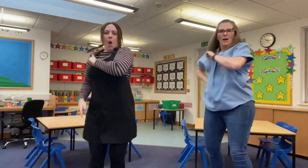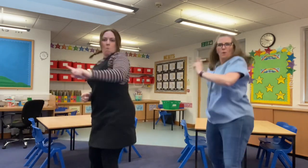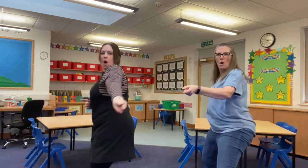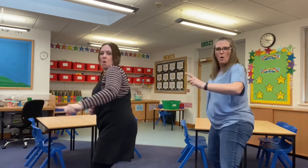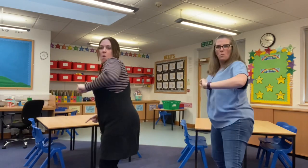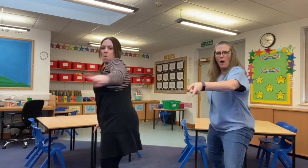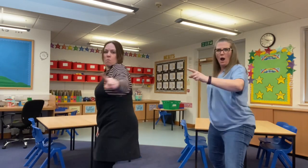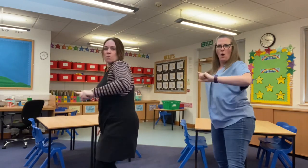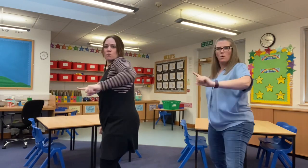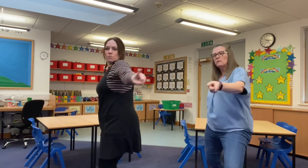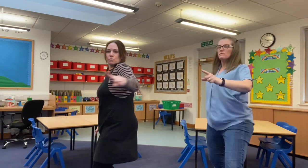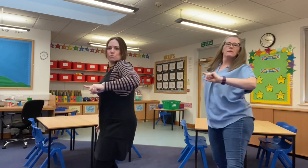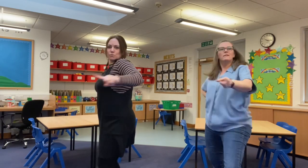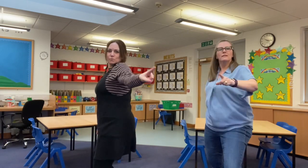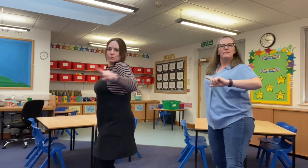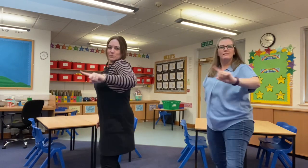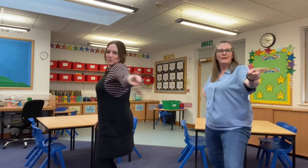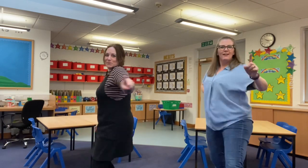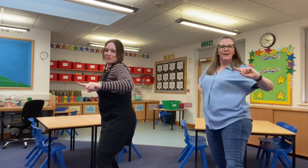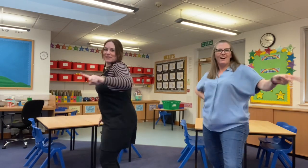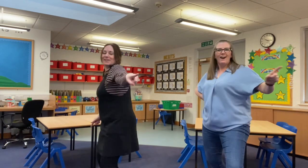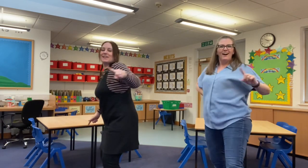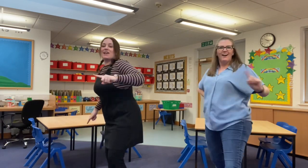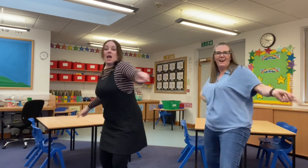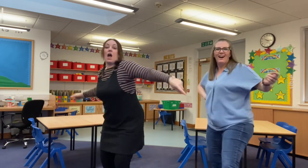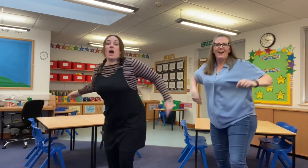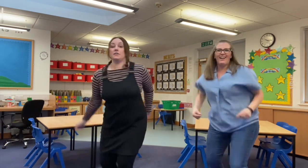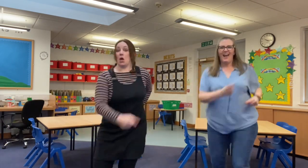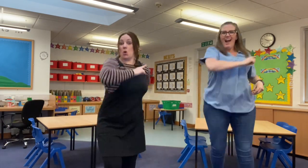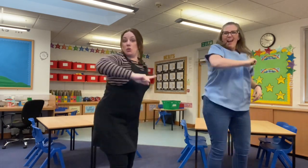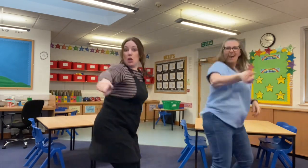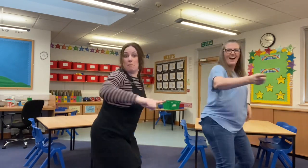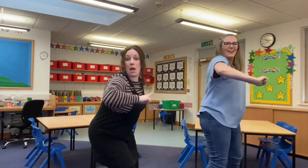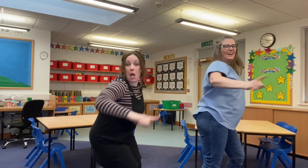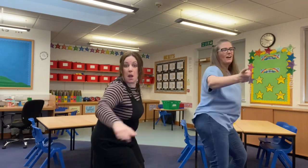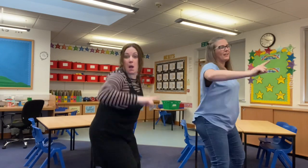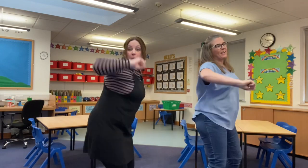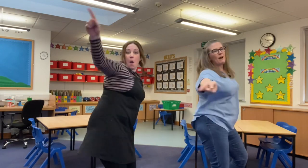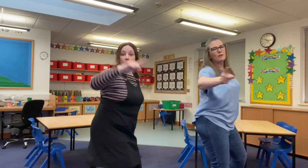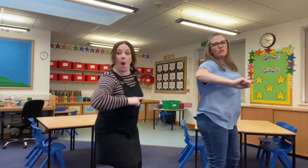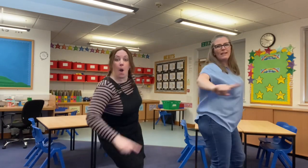Oh, Jake!